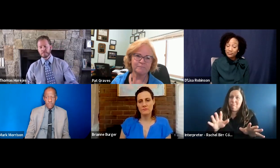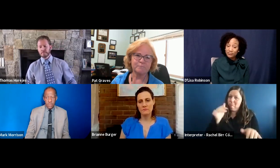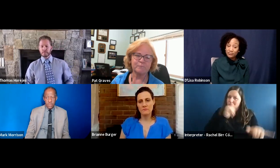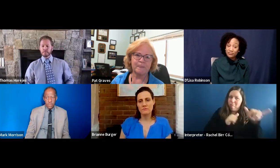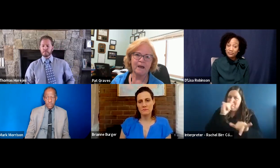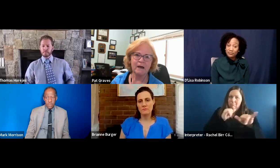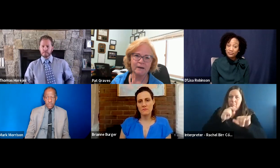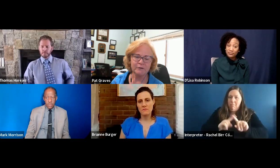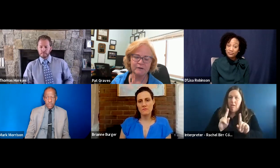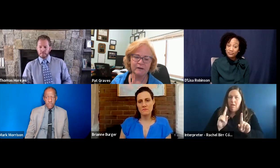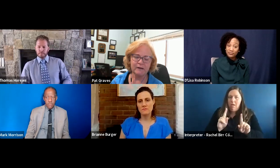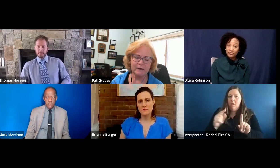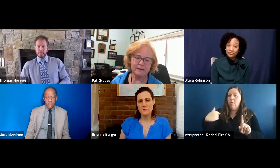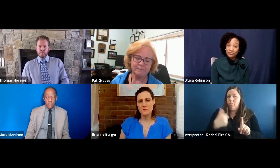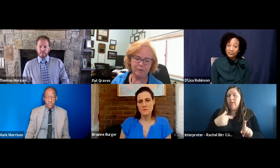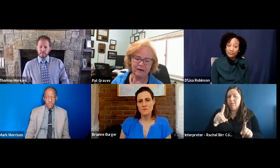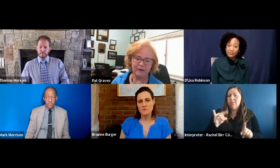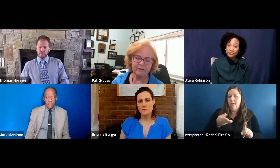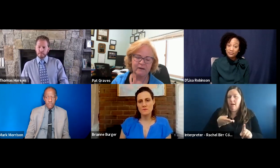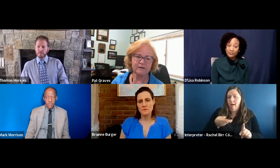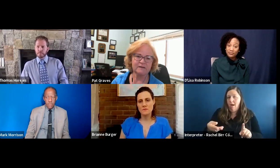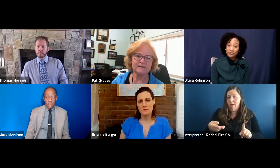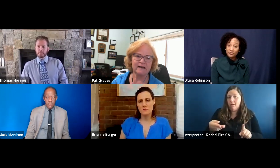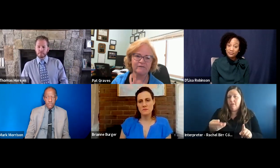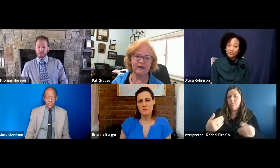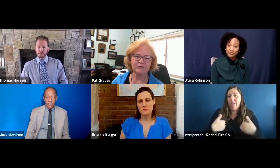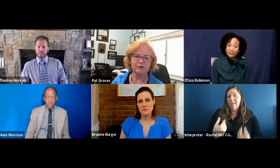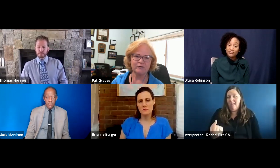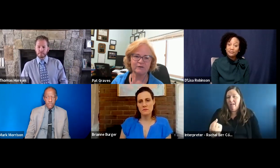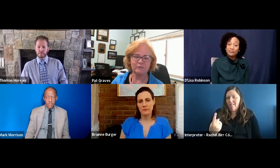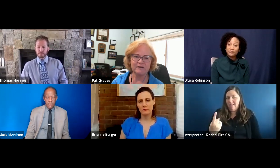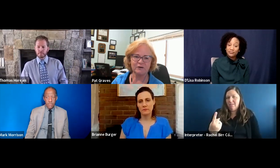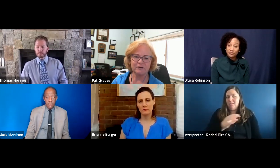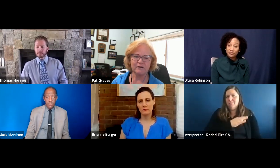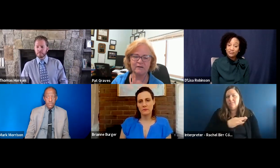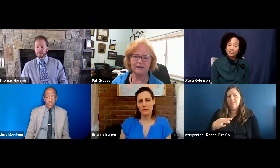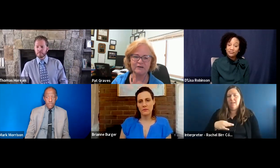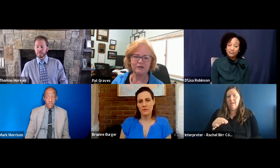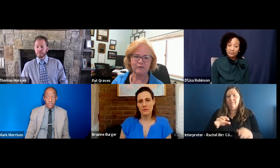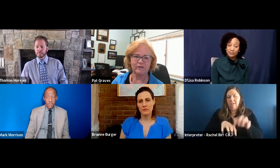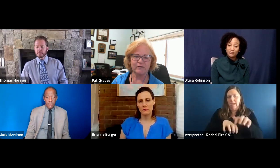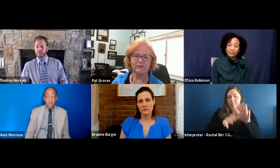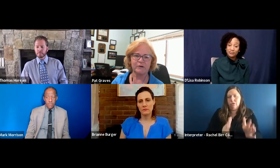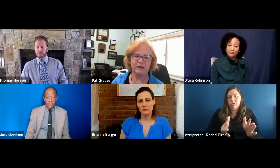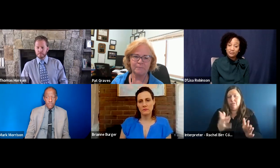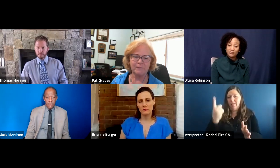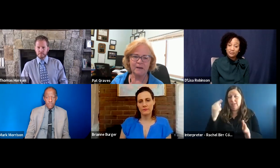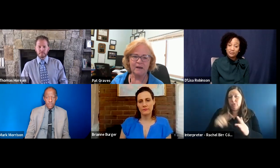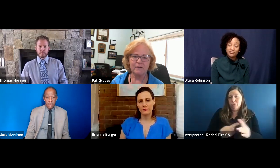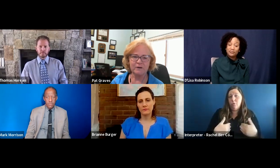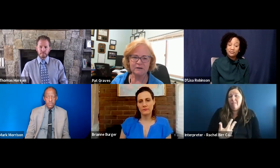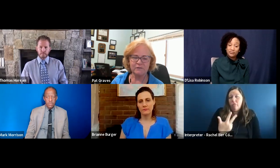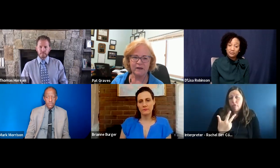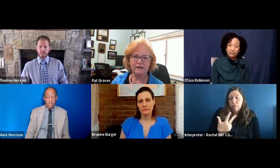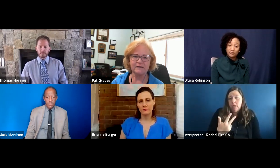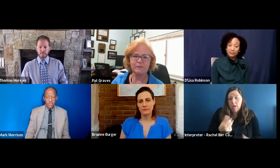have hired, we now have 11 staff captioners, and we started last year with 3.